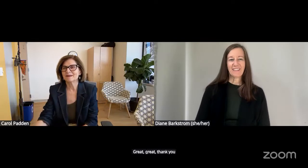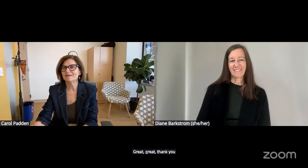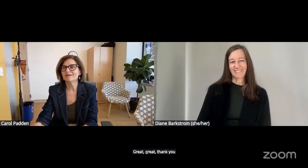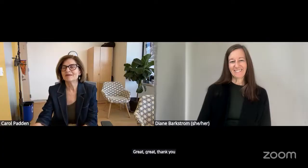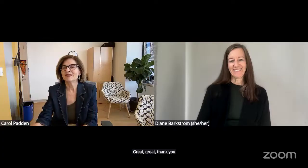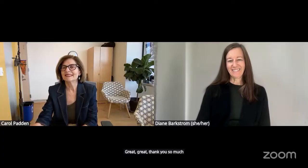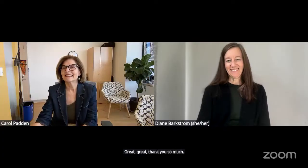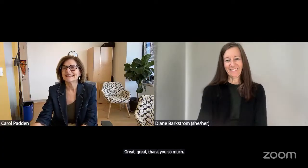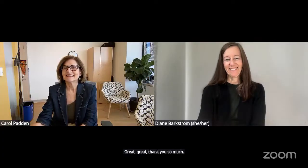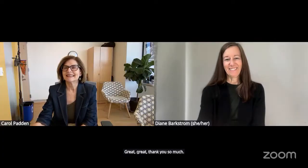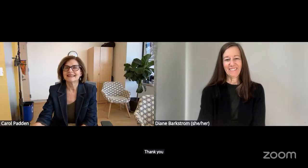much. Thank you.